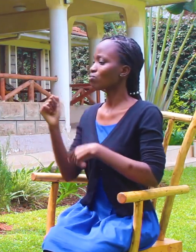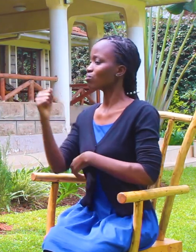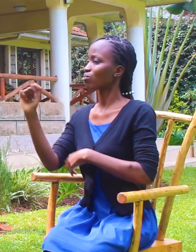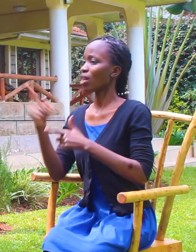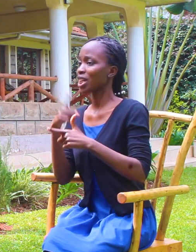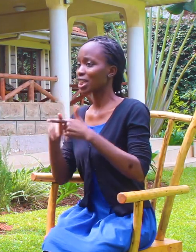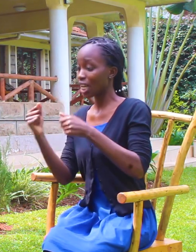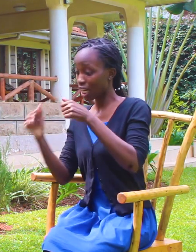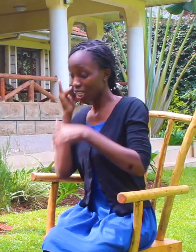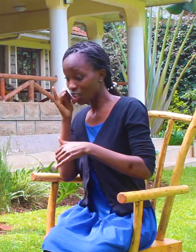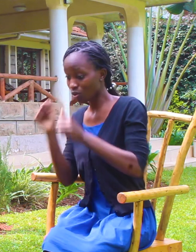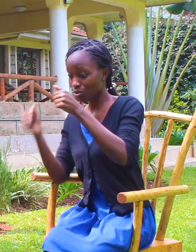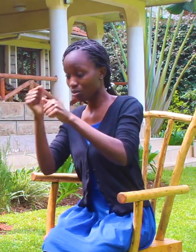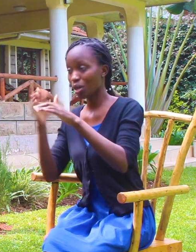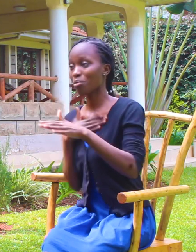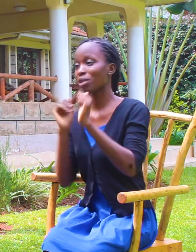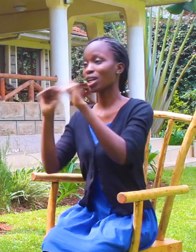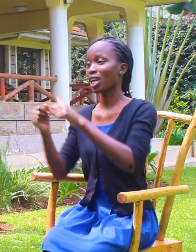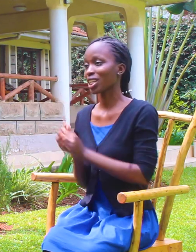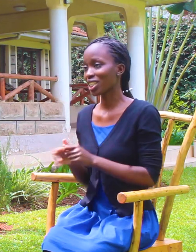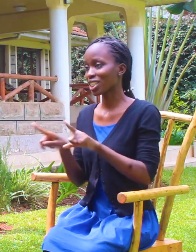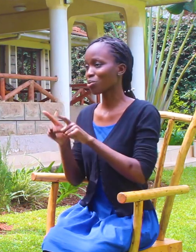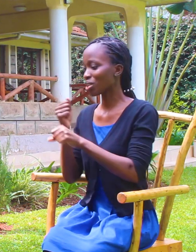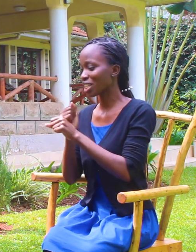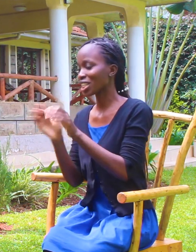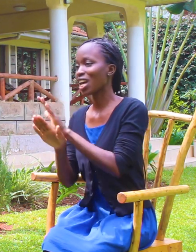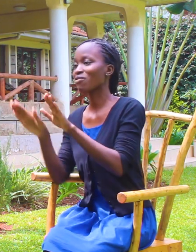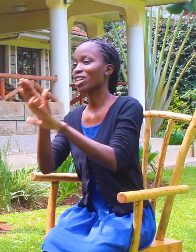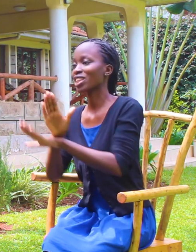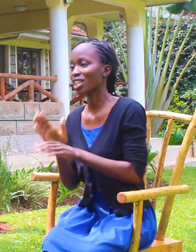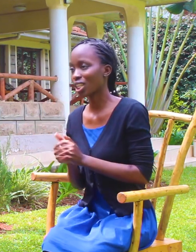want. And she does everything. In reality,